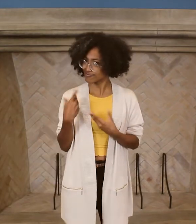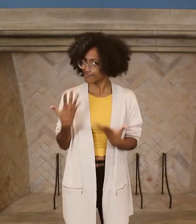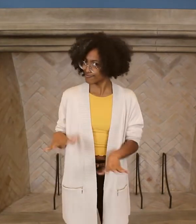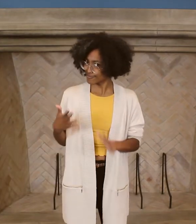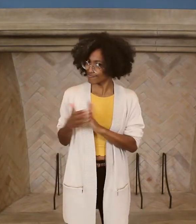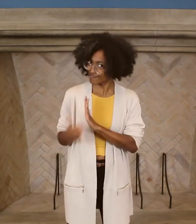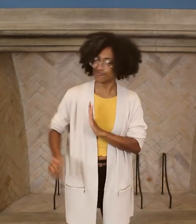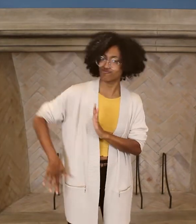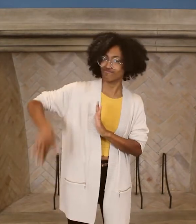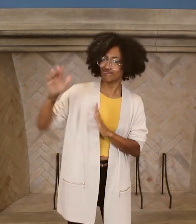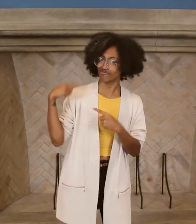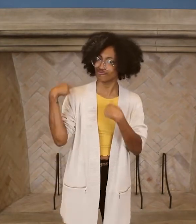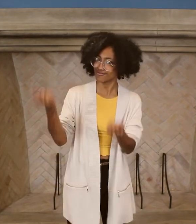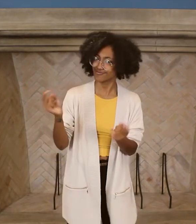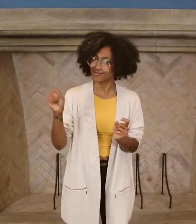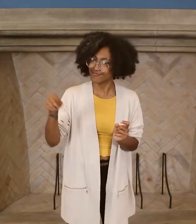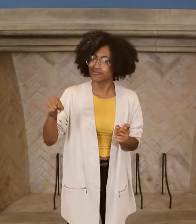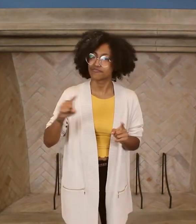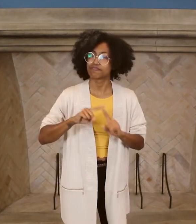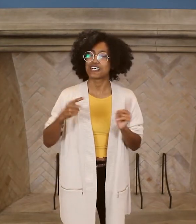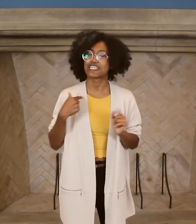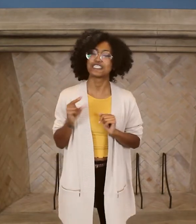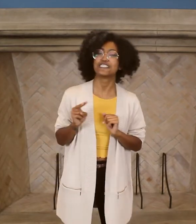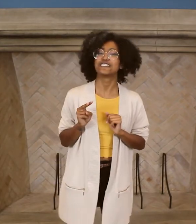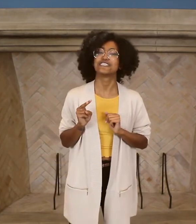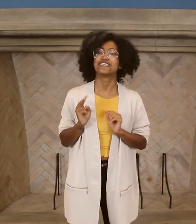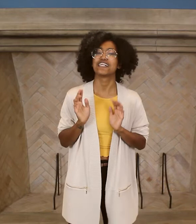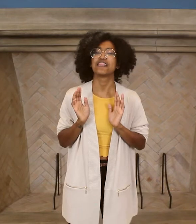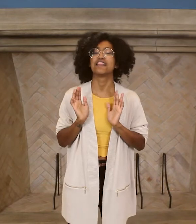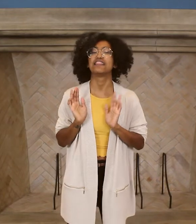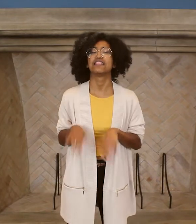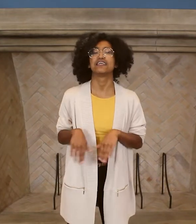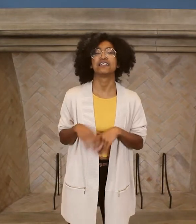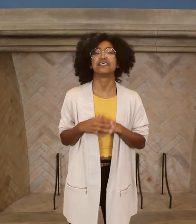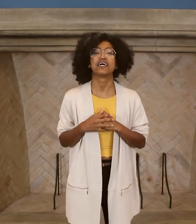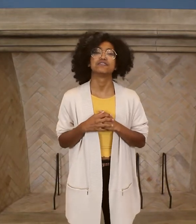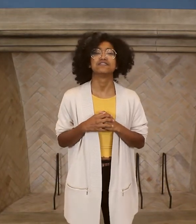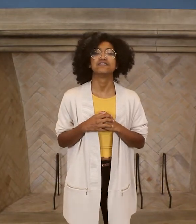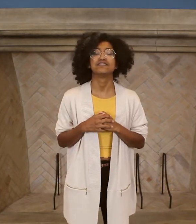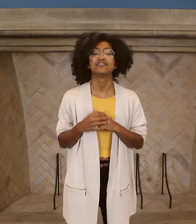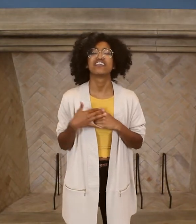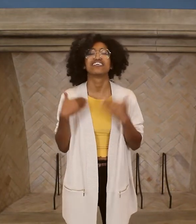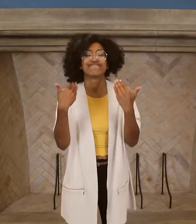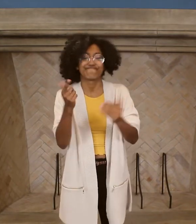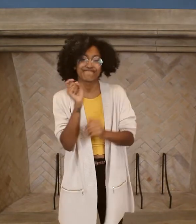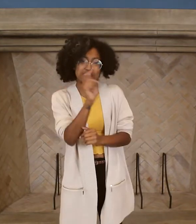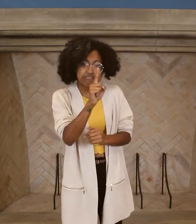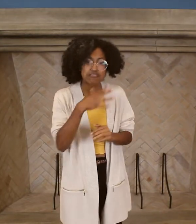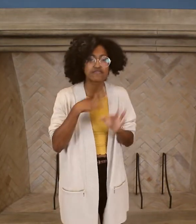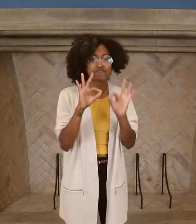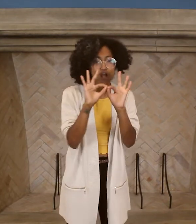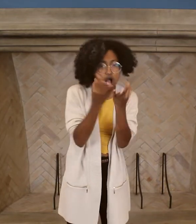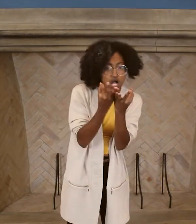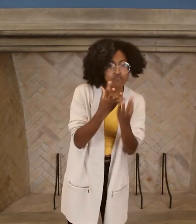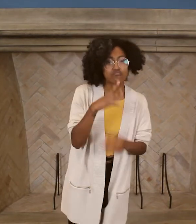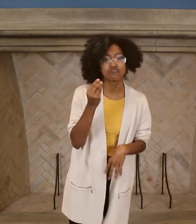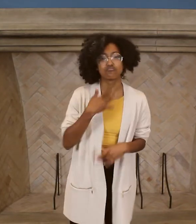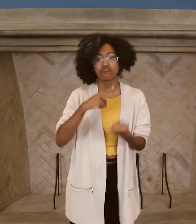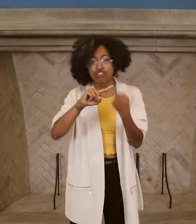And I understand, like, I knew I wanted to be an actress growing up, but I wasn't sure about it. So I